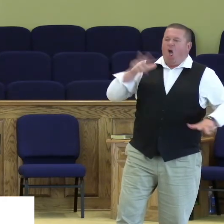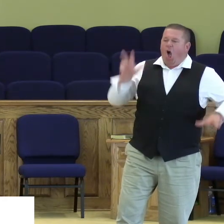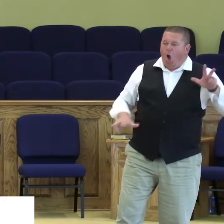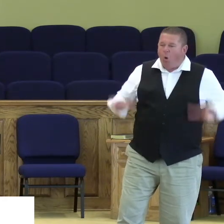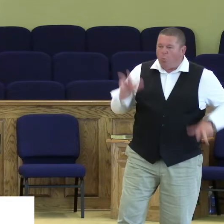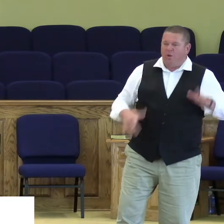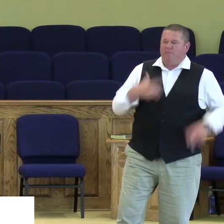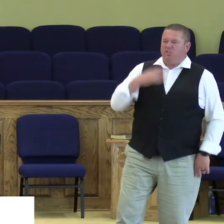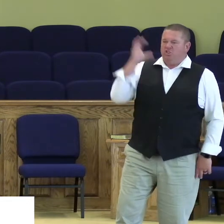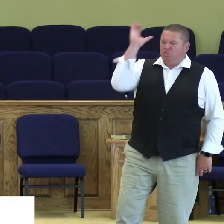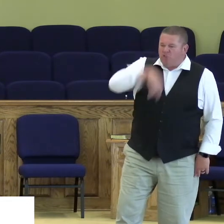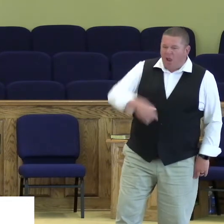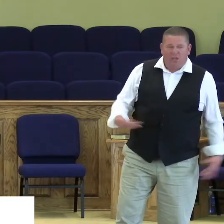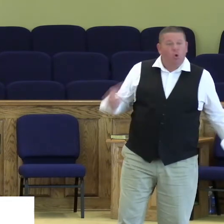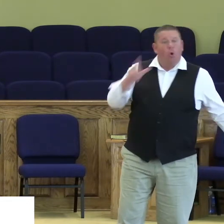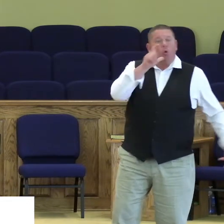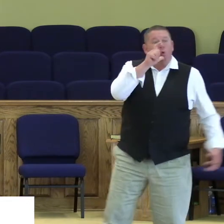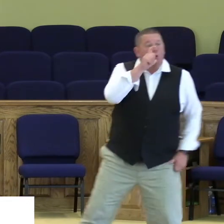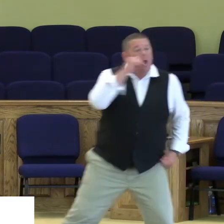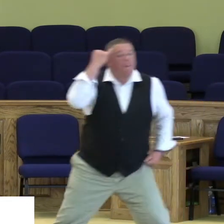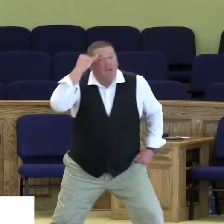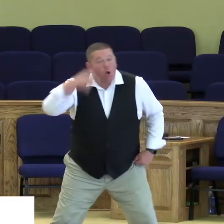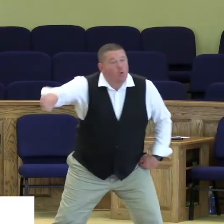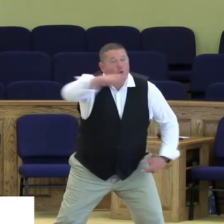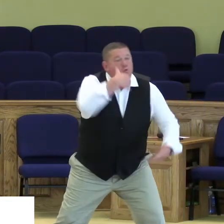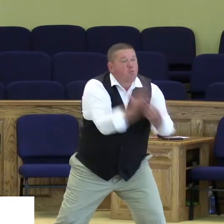his personal space. Maybe it was awkward. Maybe it was strange.